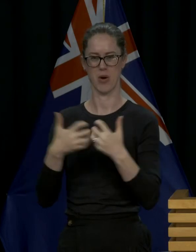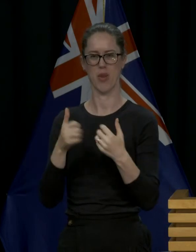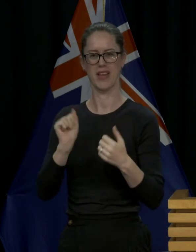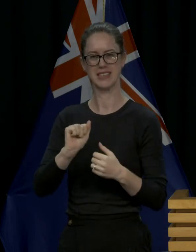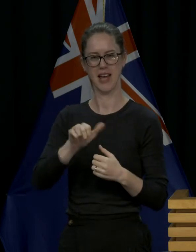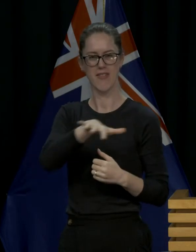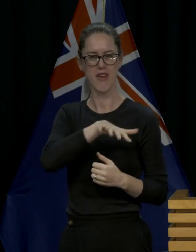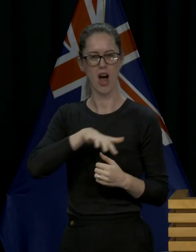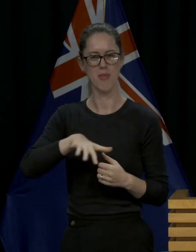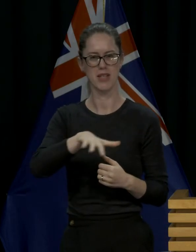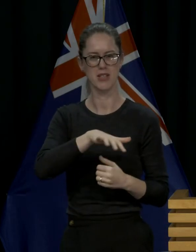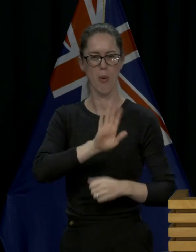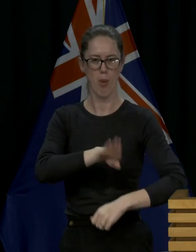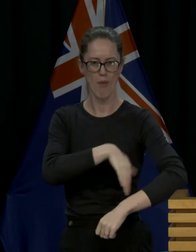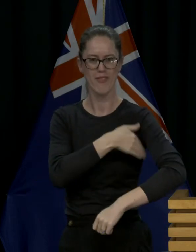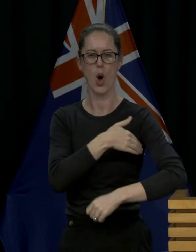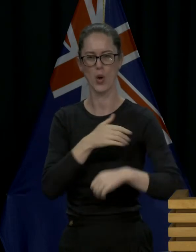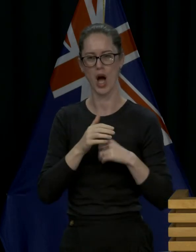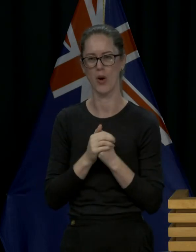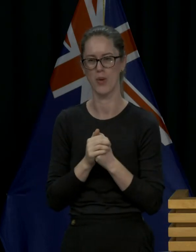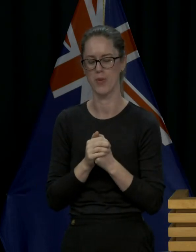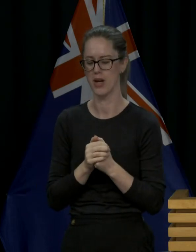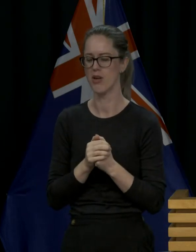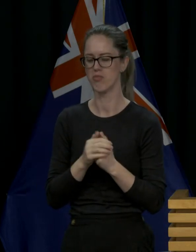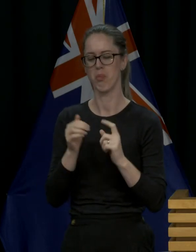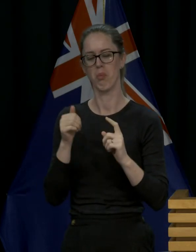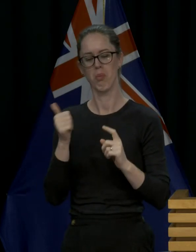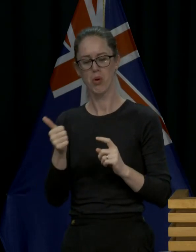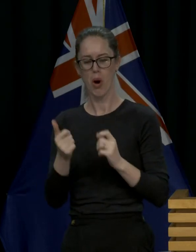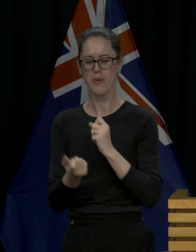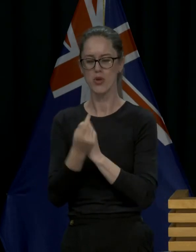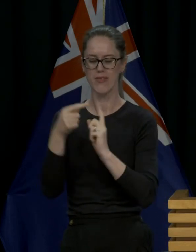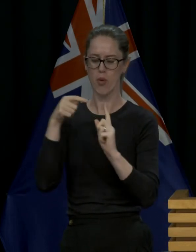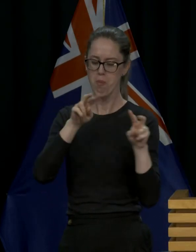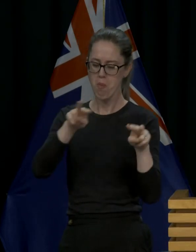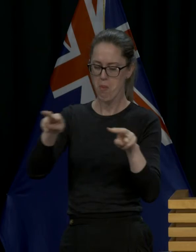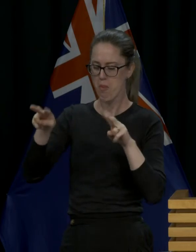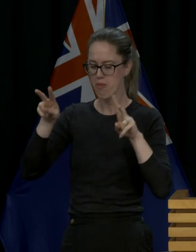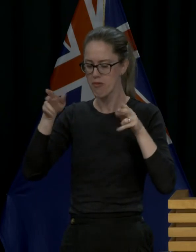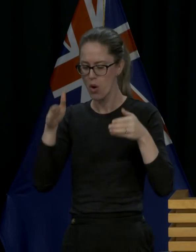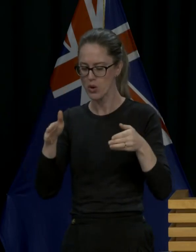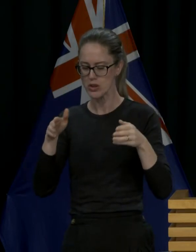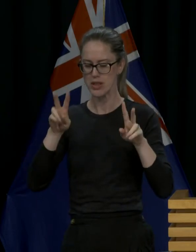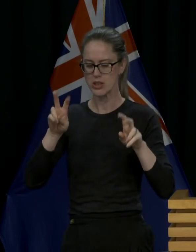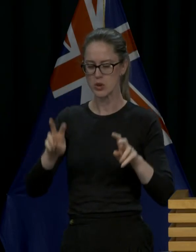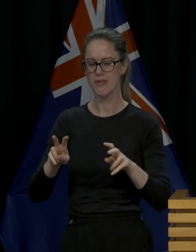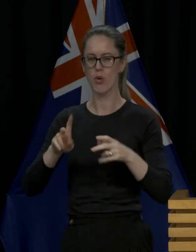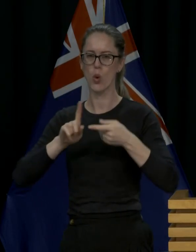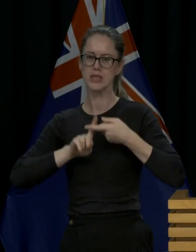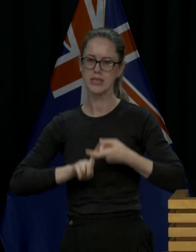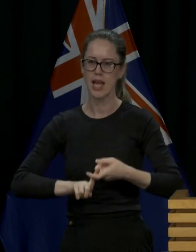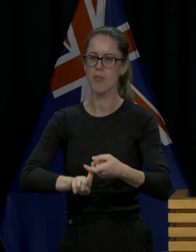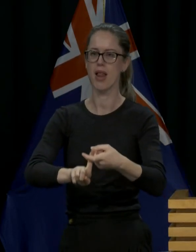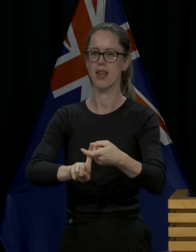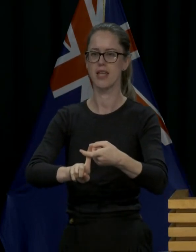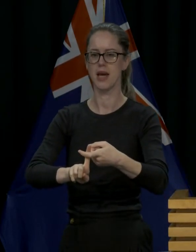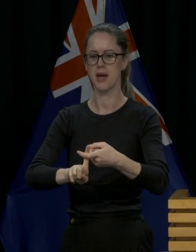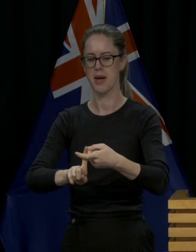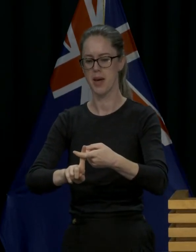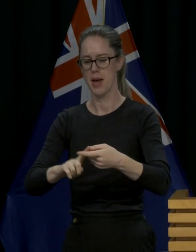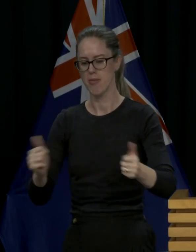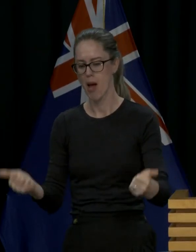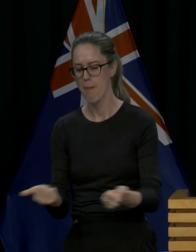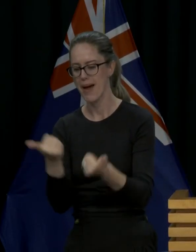environment portfolio and will give us a chance to take a clear focus on issues around sustainability and abundance